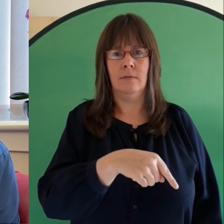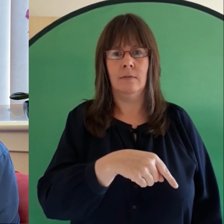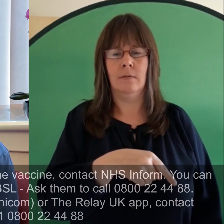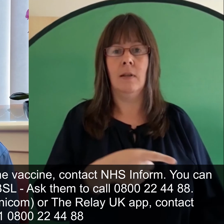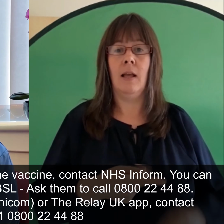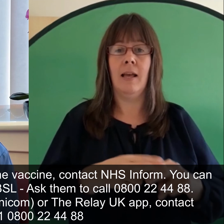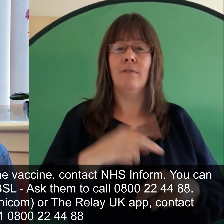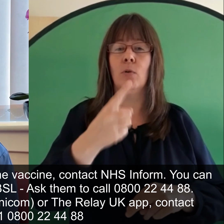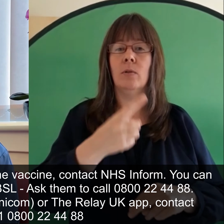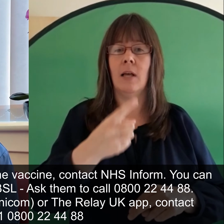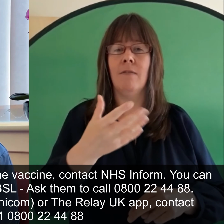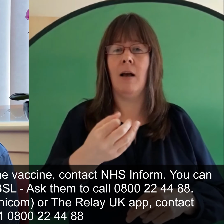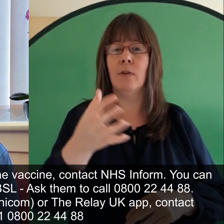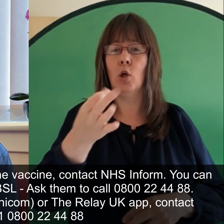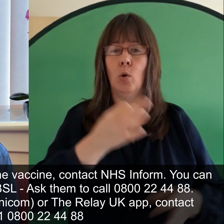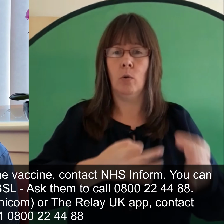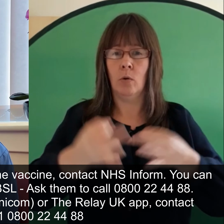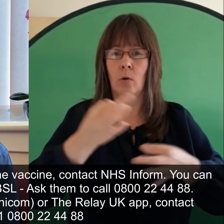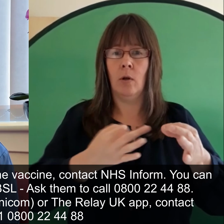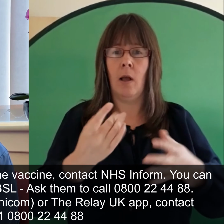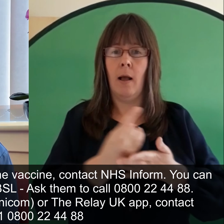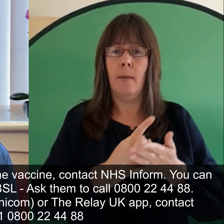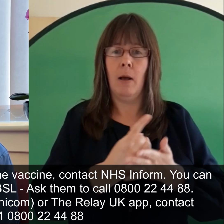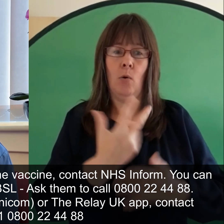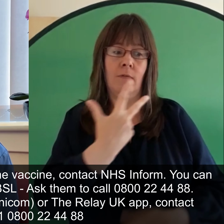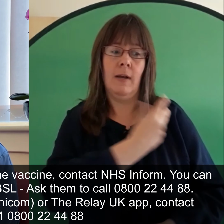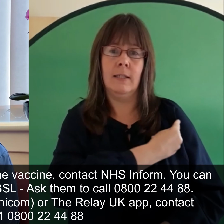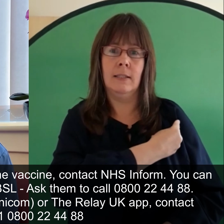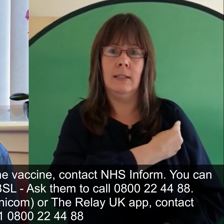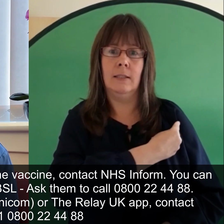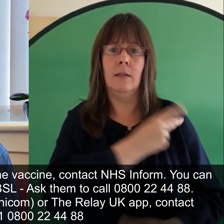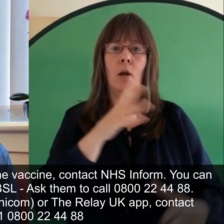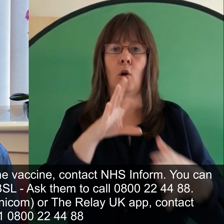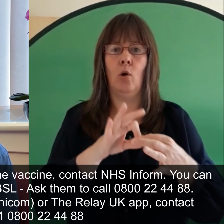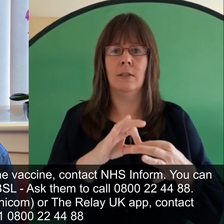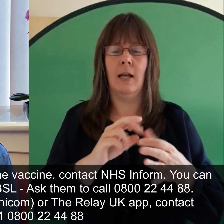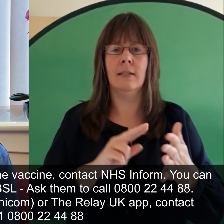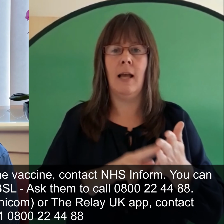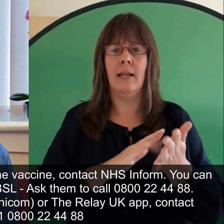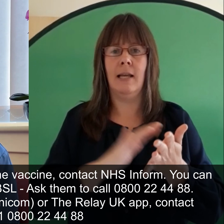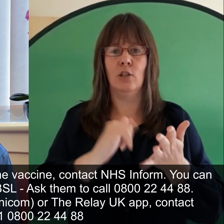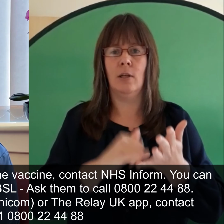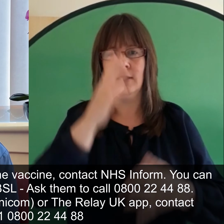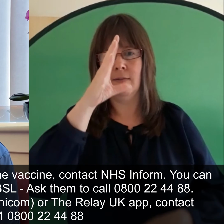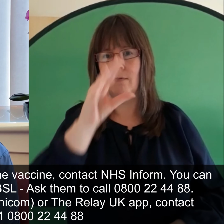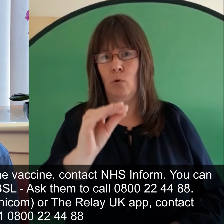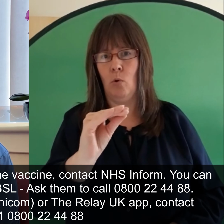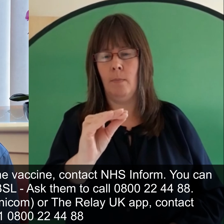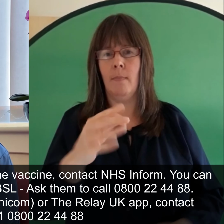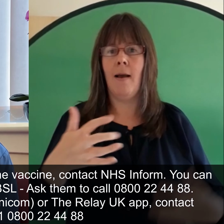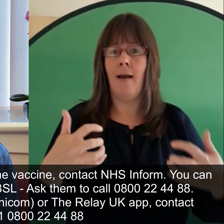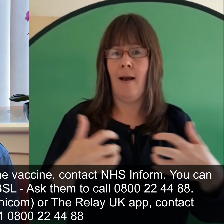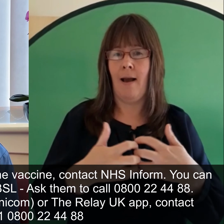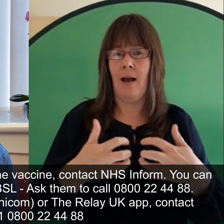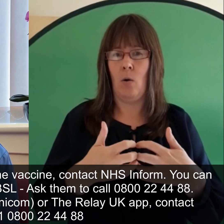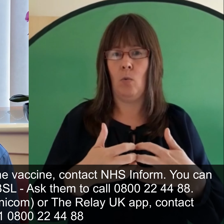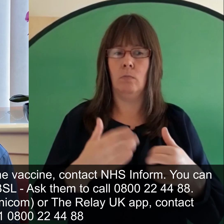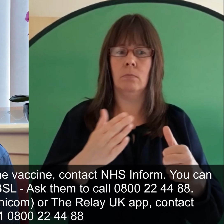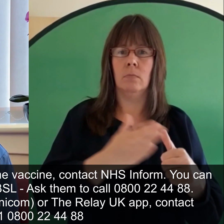If you have questions about the vaccine, contact NHS Inform. How? You can use